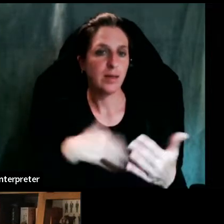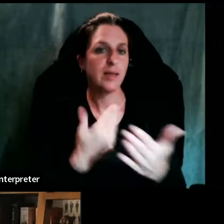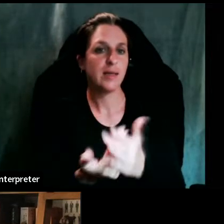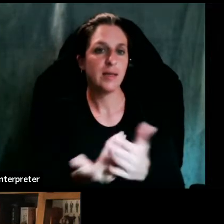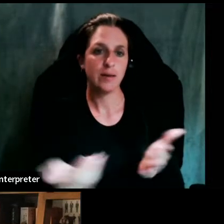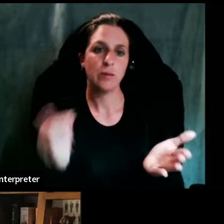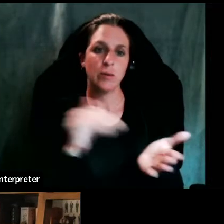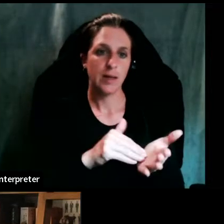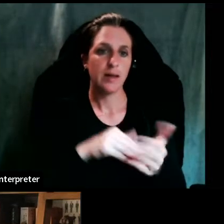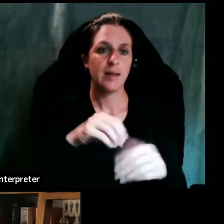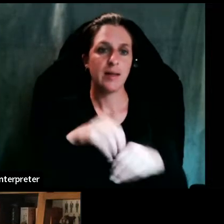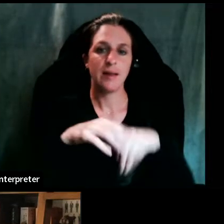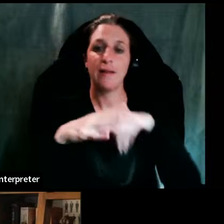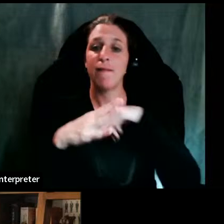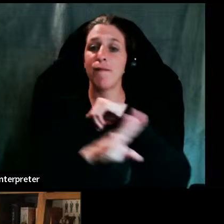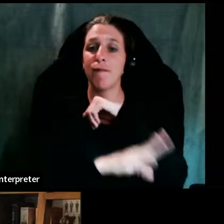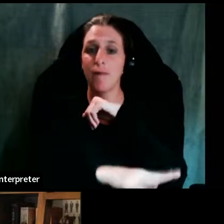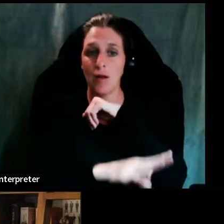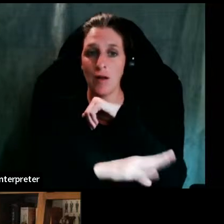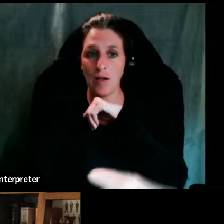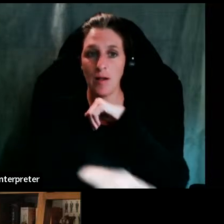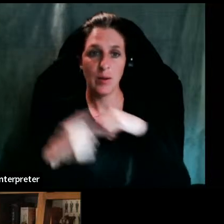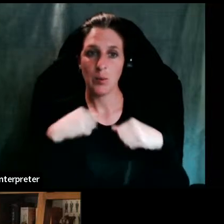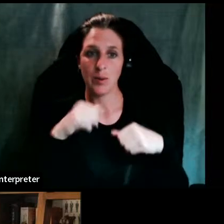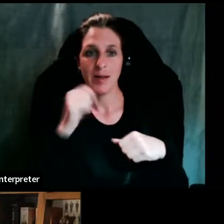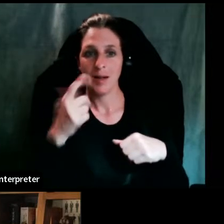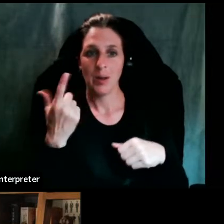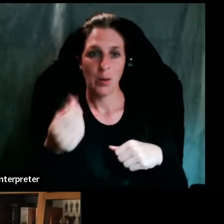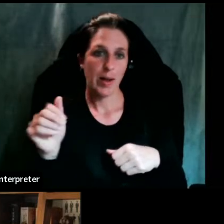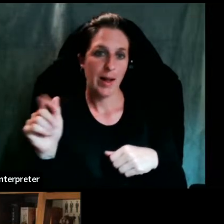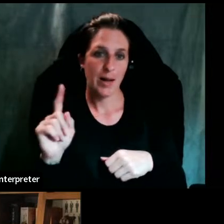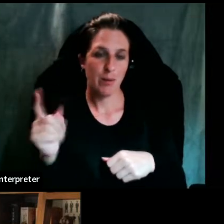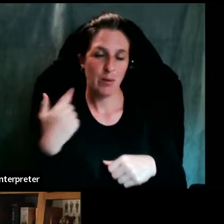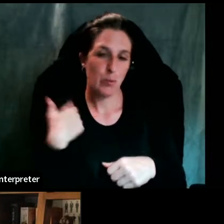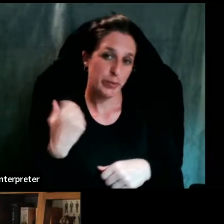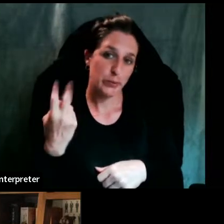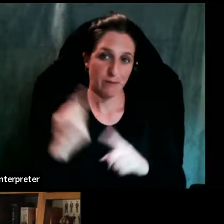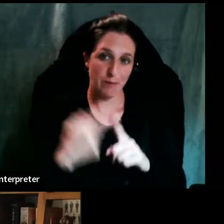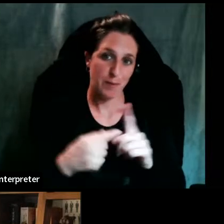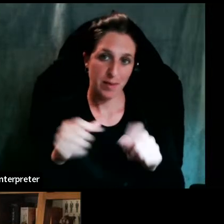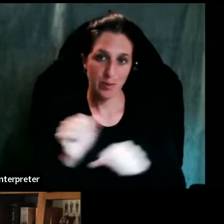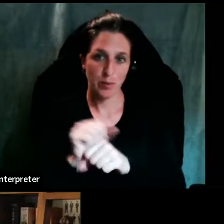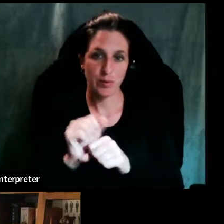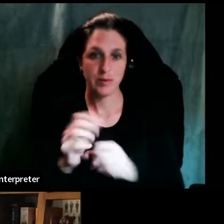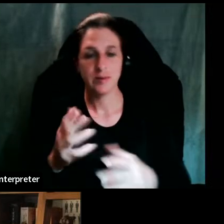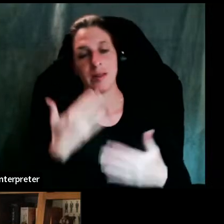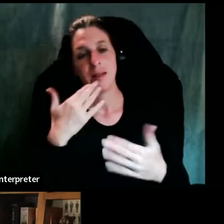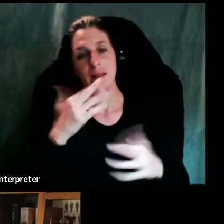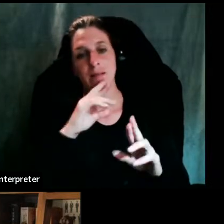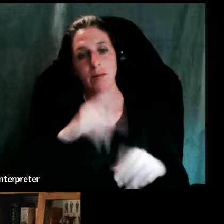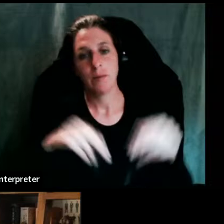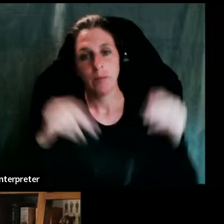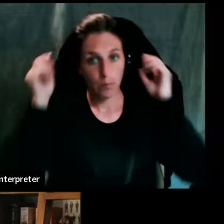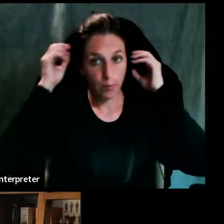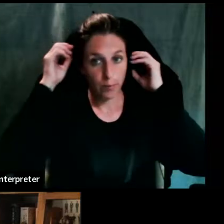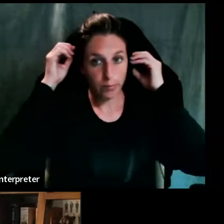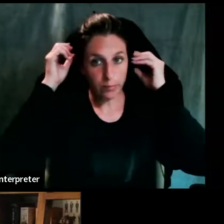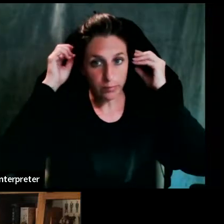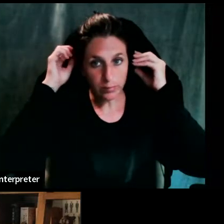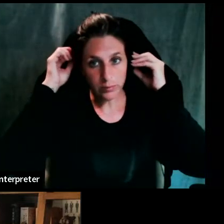again in the fall. Well, we're not going anywhere. We're 12-month people. Thank you for your report.